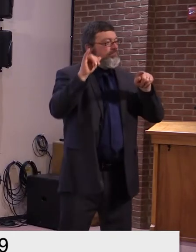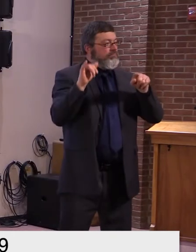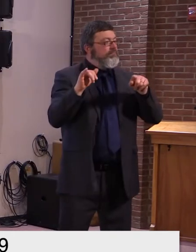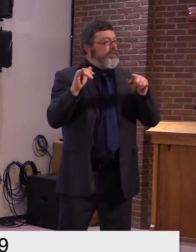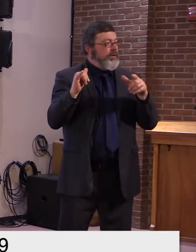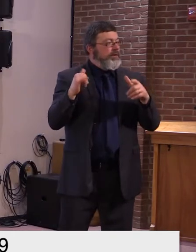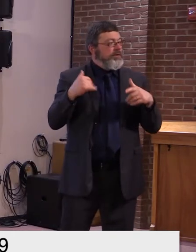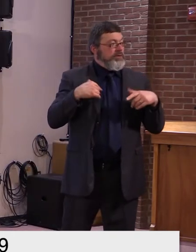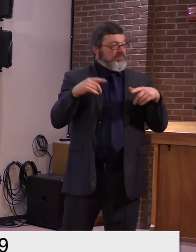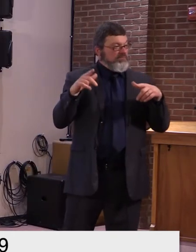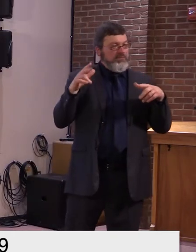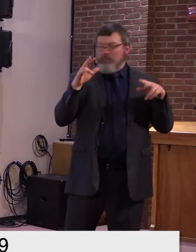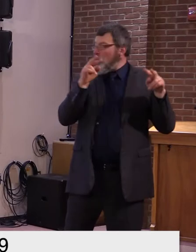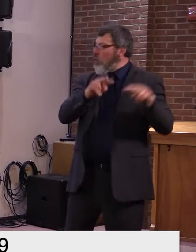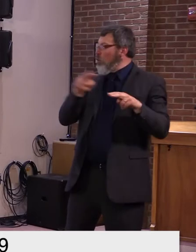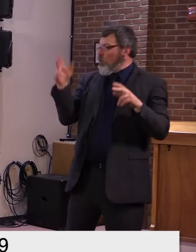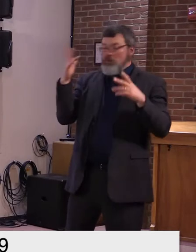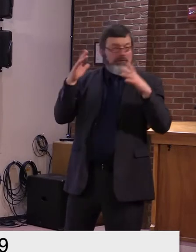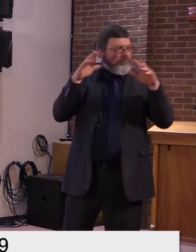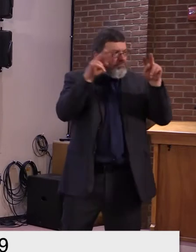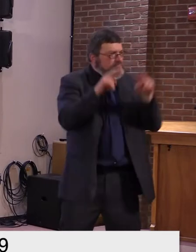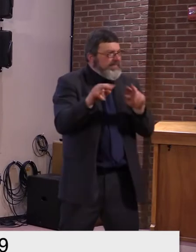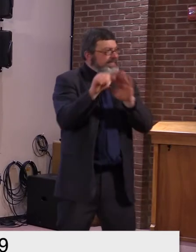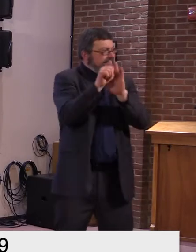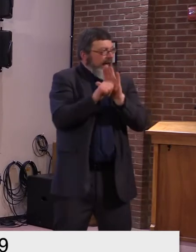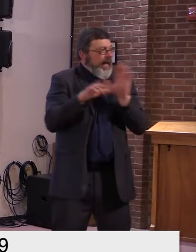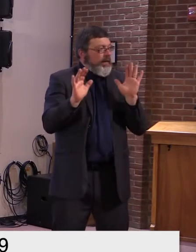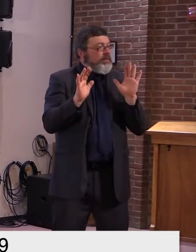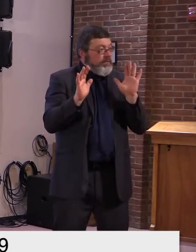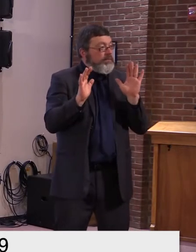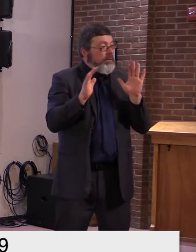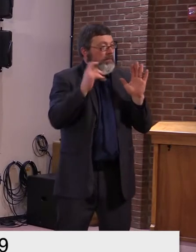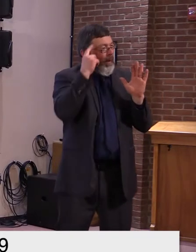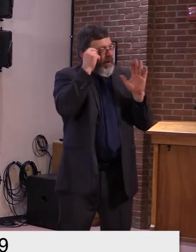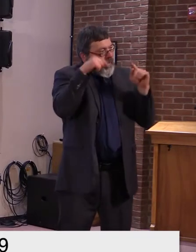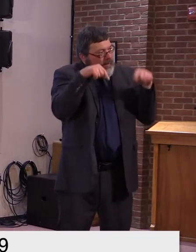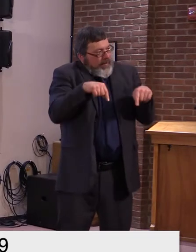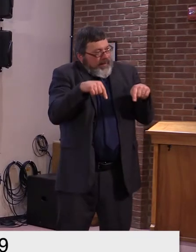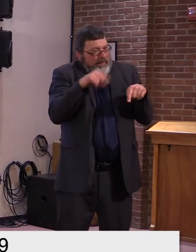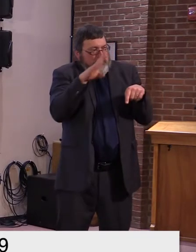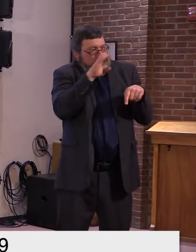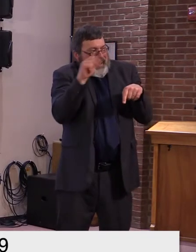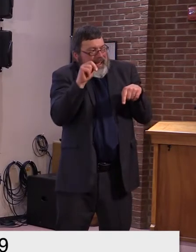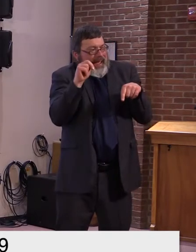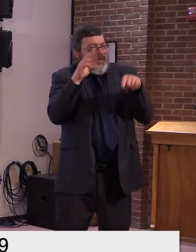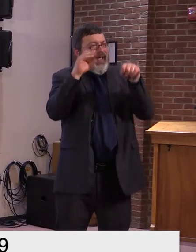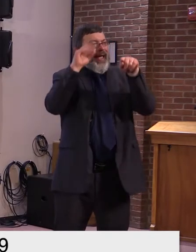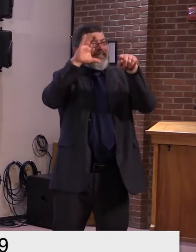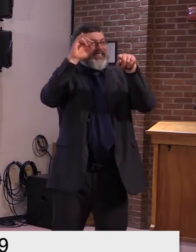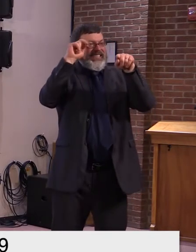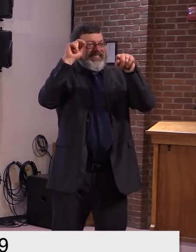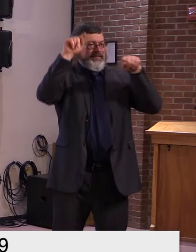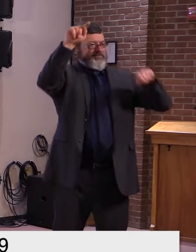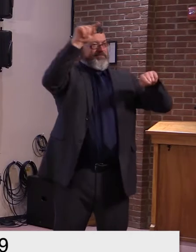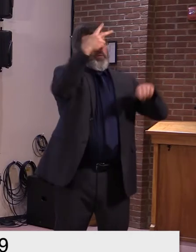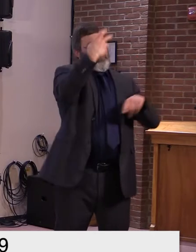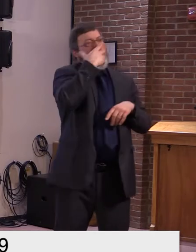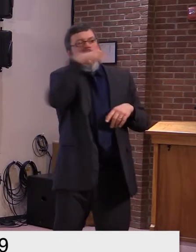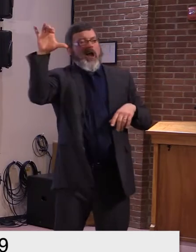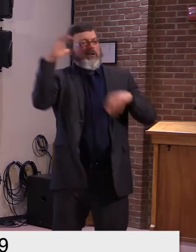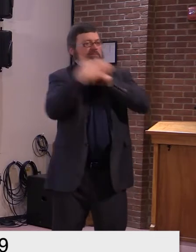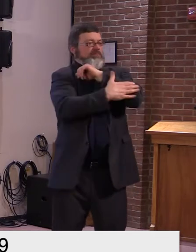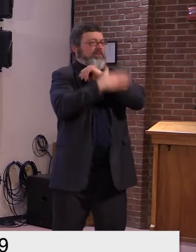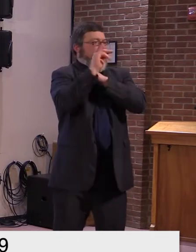weeks. So it's a note of caution for anyone in Vermont, because cases can be anywhere, but particularly for those that live in those